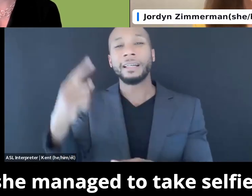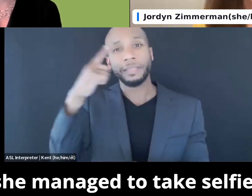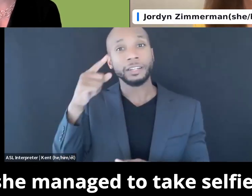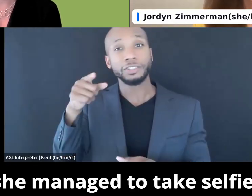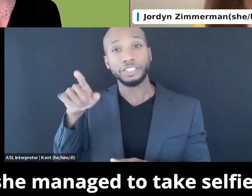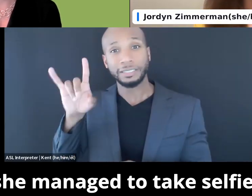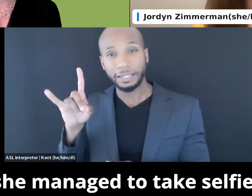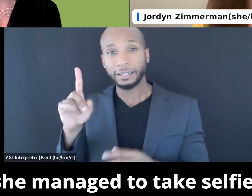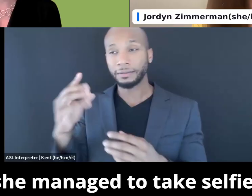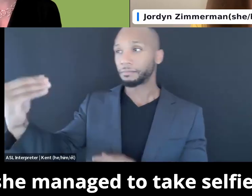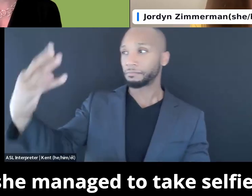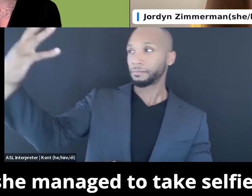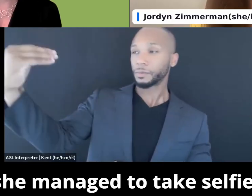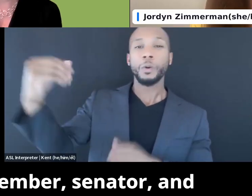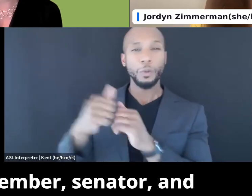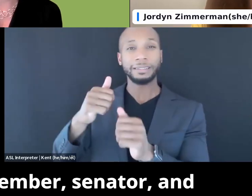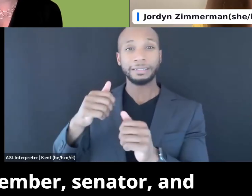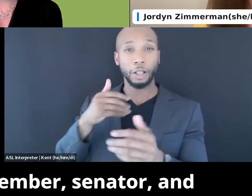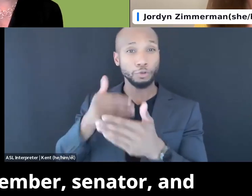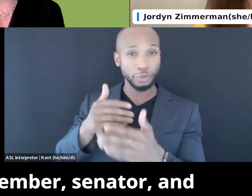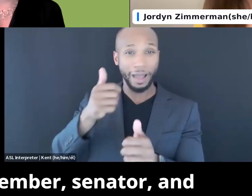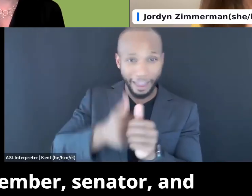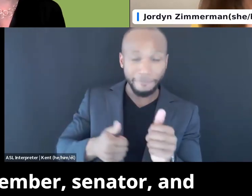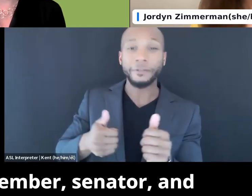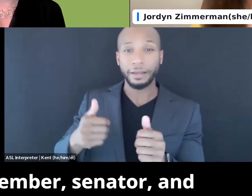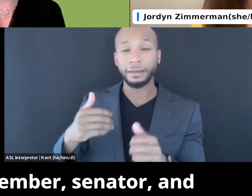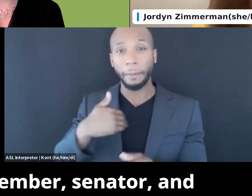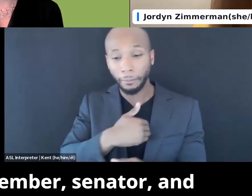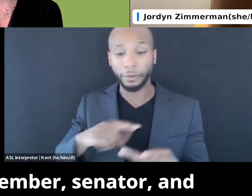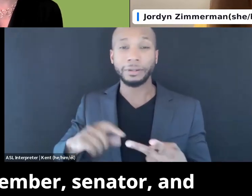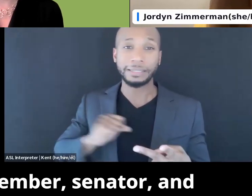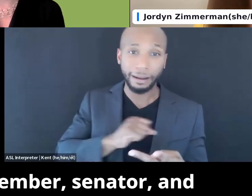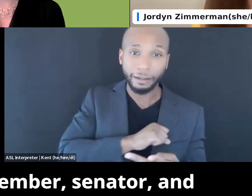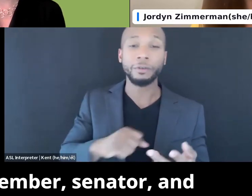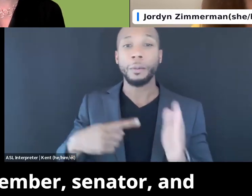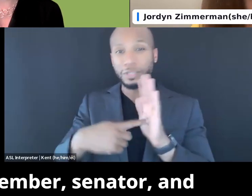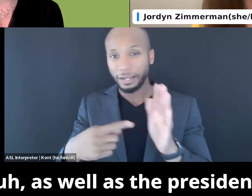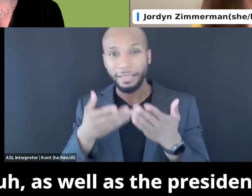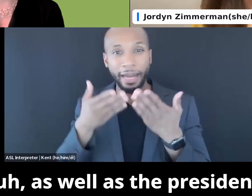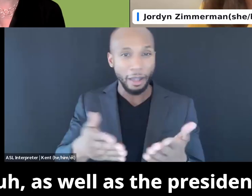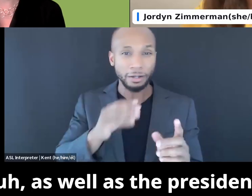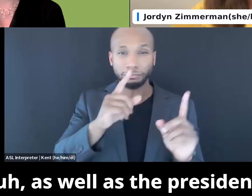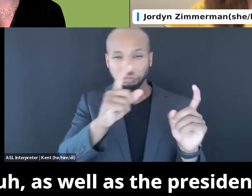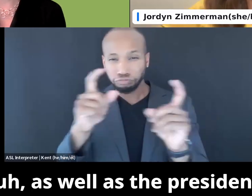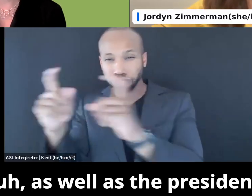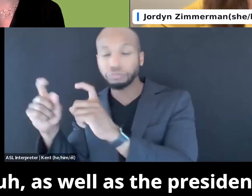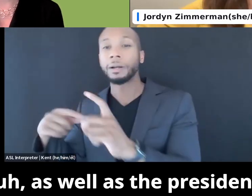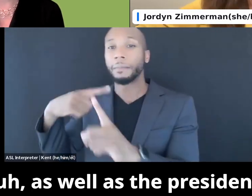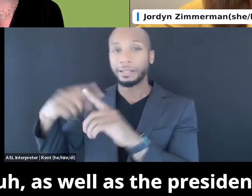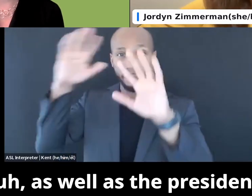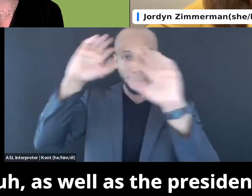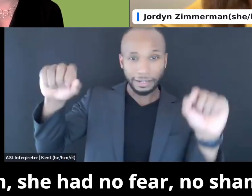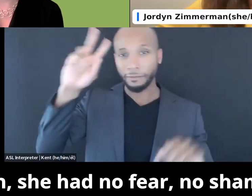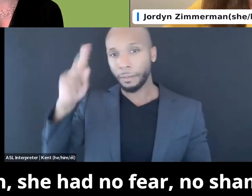to take selfies with nearly every cabinet member, senator, and representative that was there, as well as the president and the